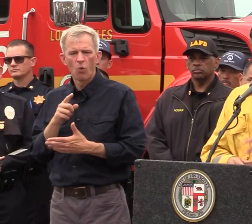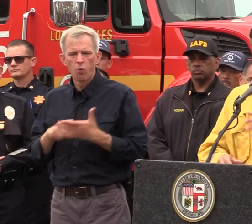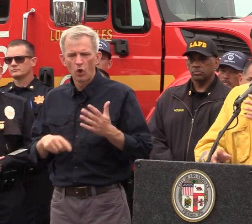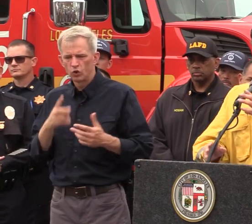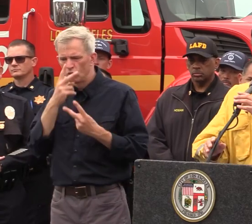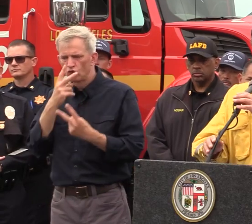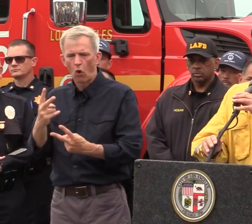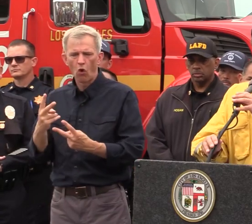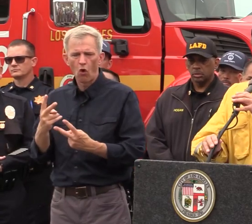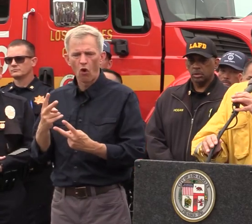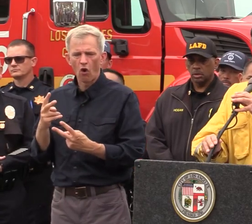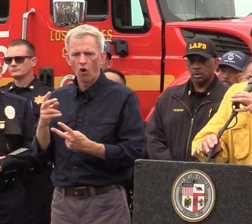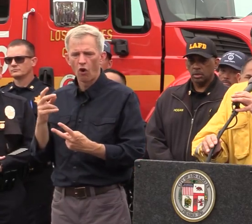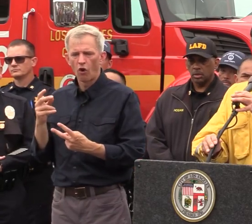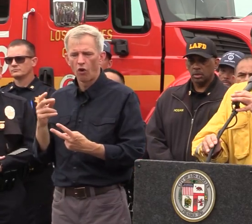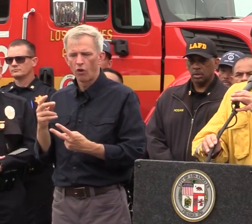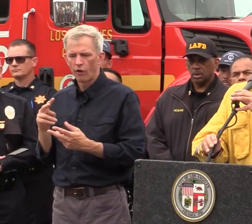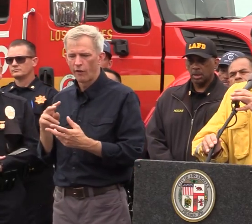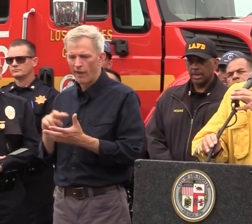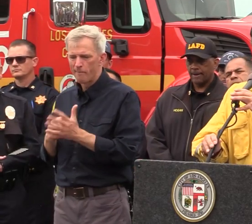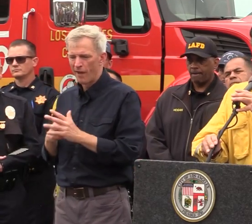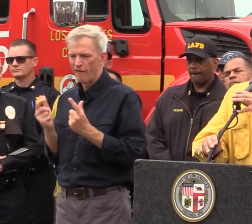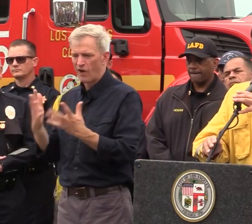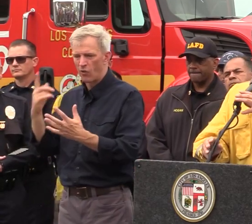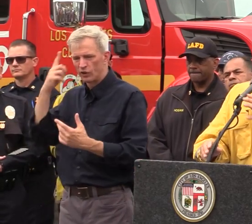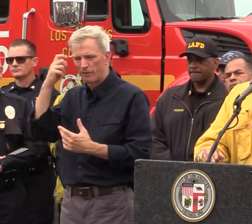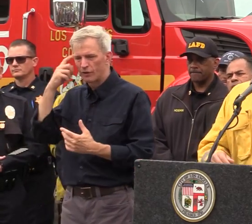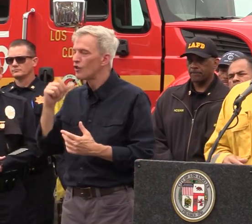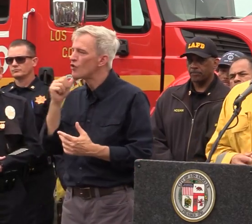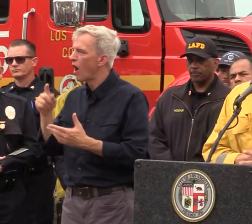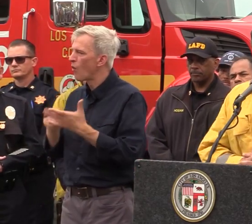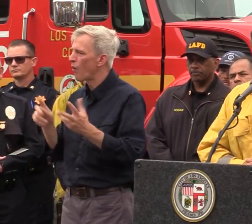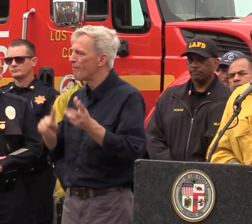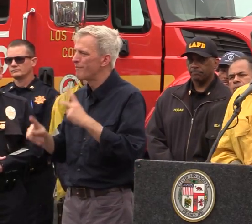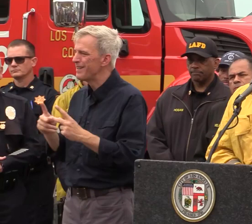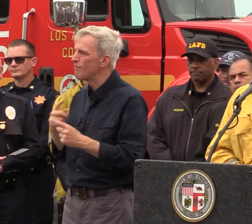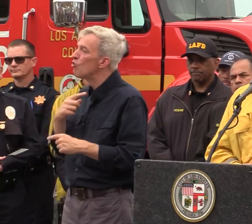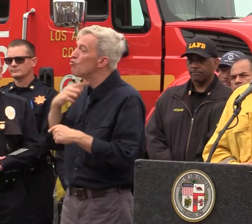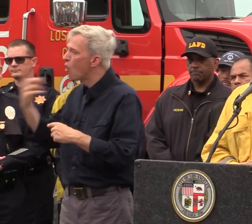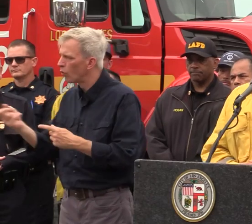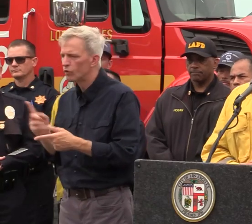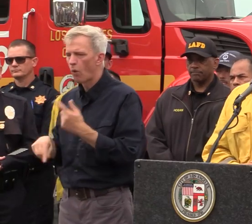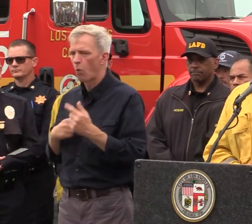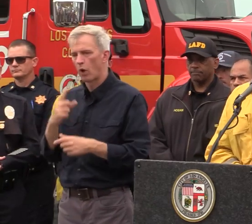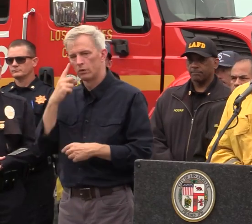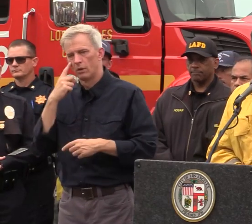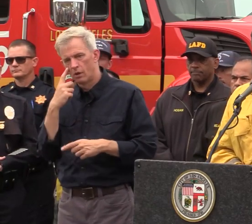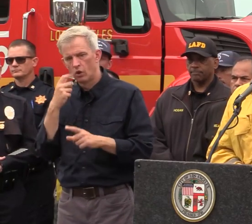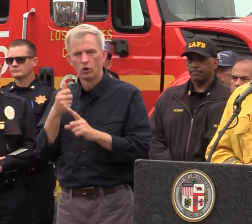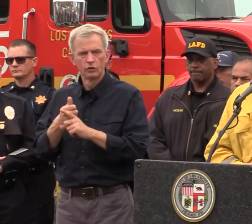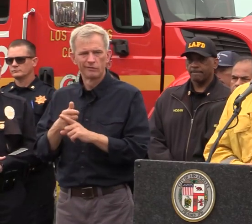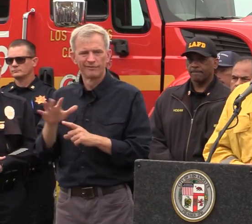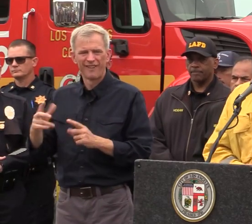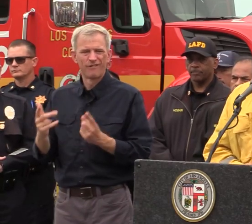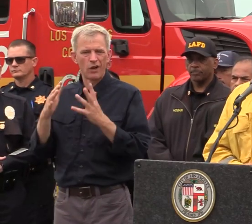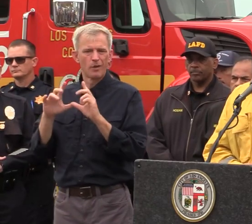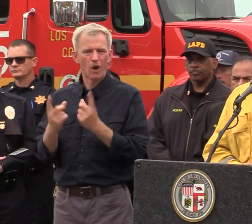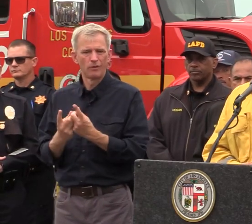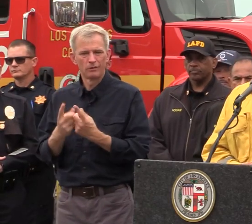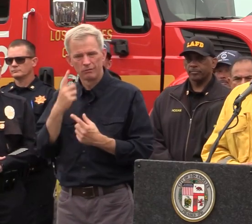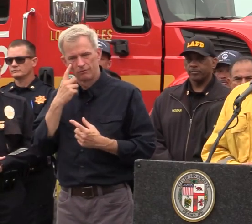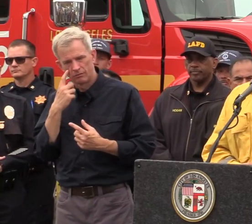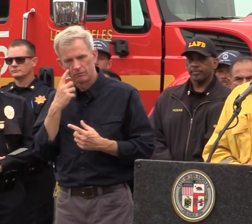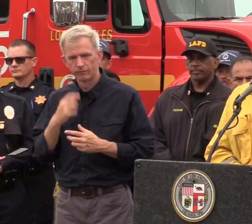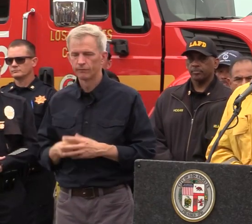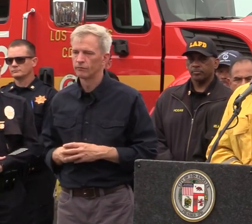besides what they're told you, the fire behavior, the response for their fire? There was